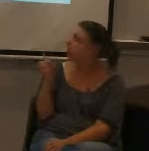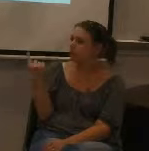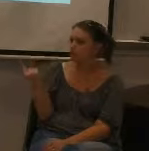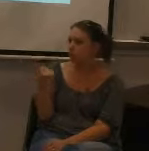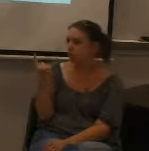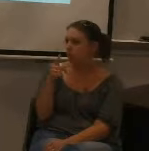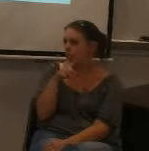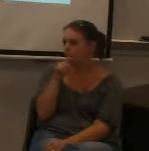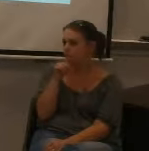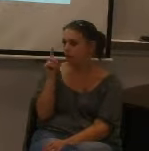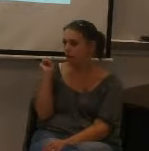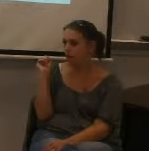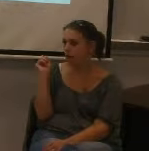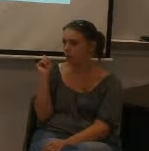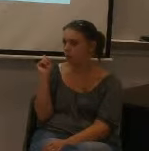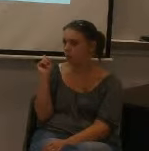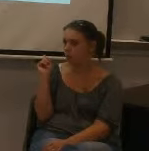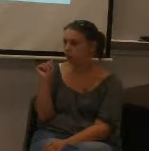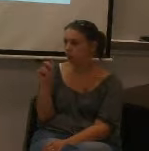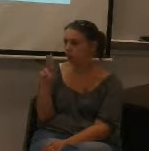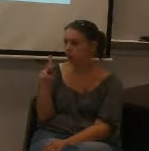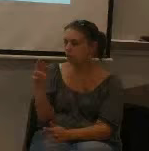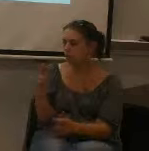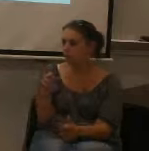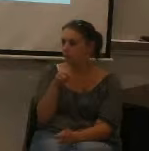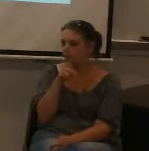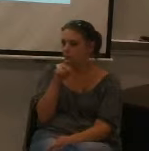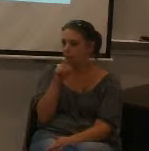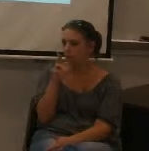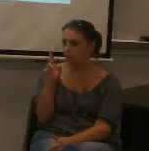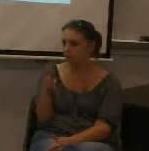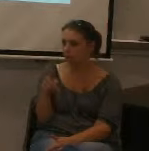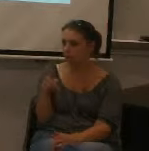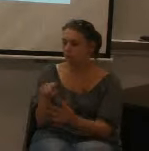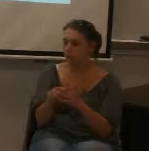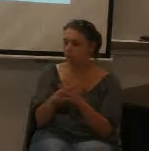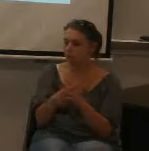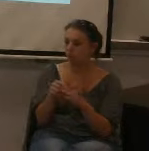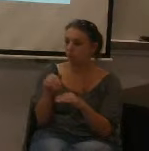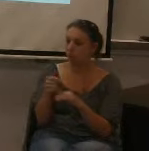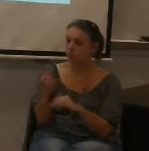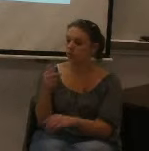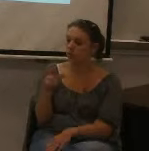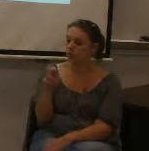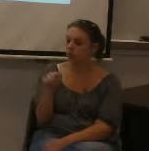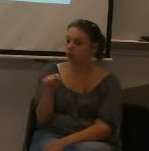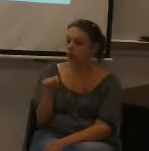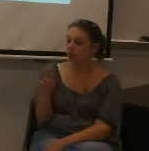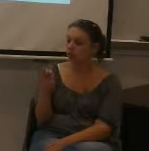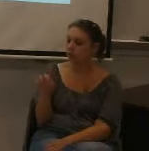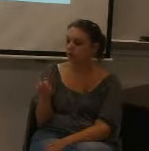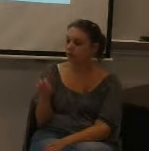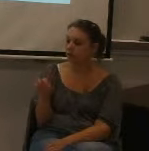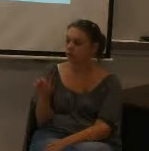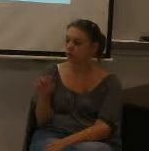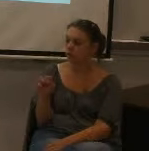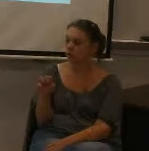dry. Okay, so the Ark River is basically, it starts at the Great Bend Sewage Treatment Plant most of the